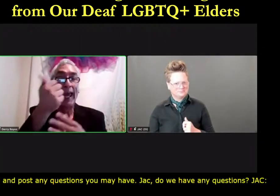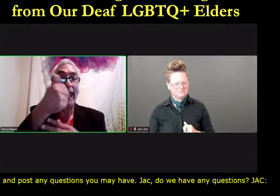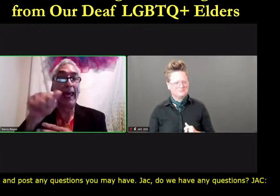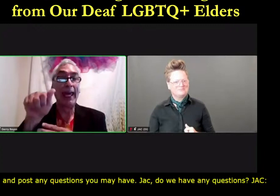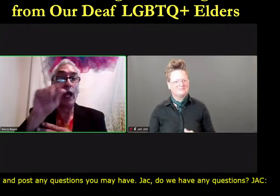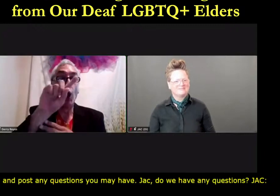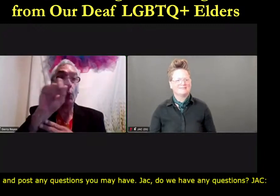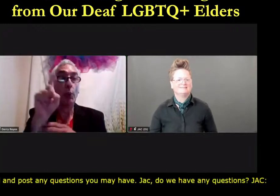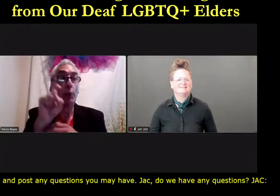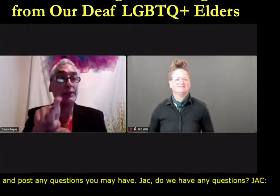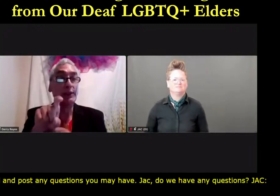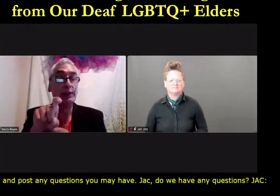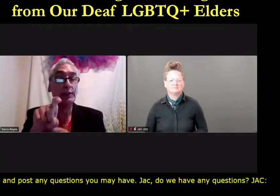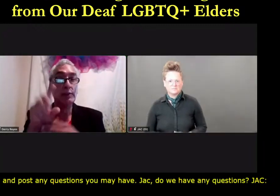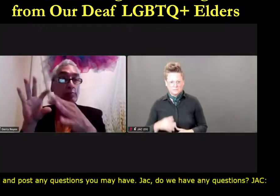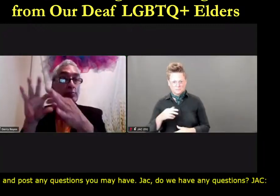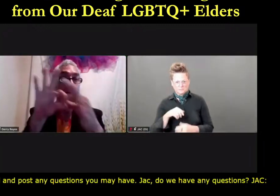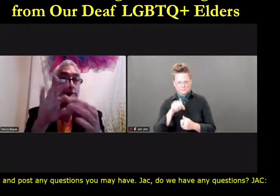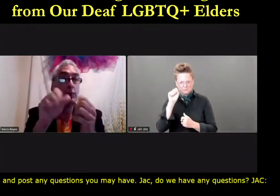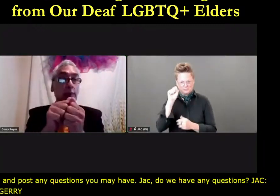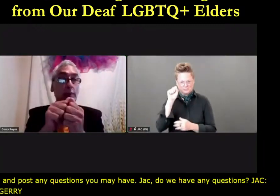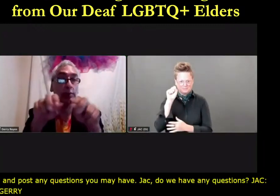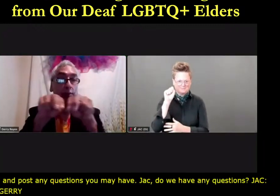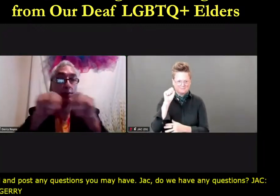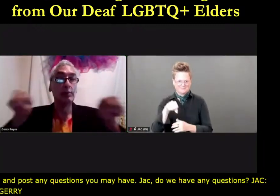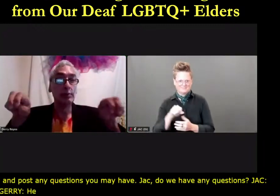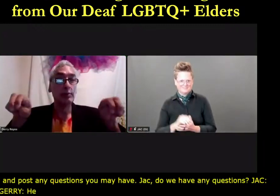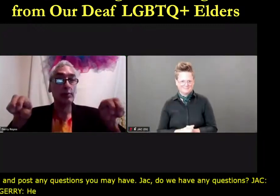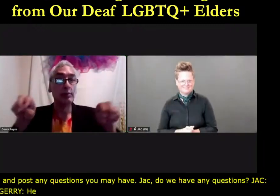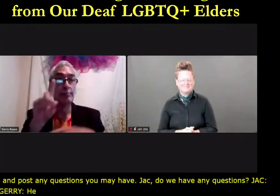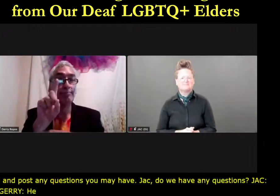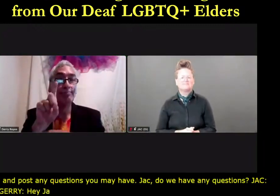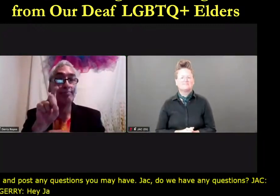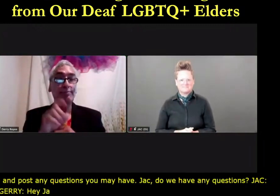okay okay so any questions yes